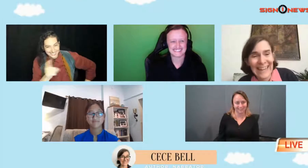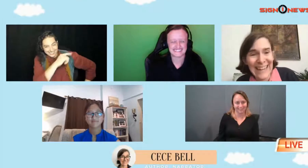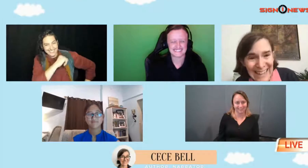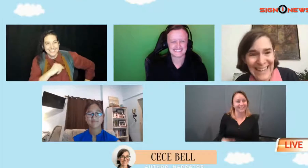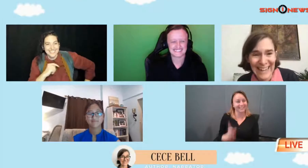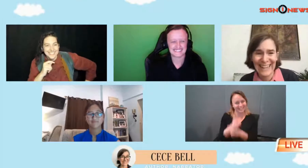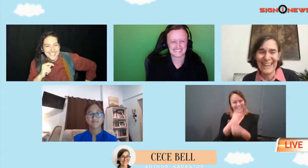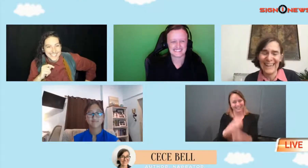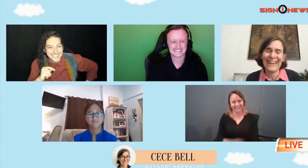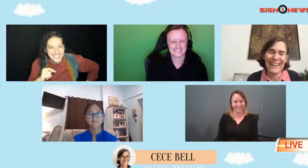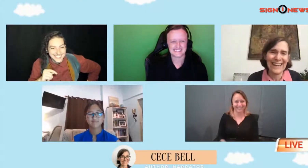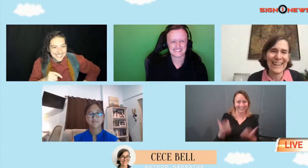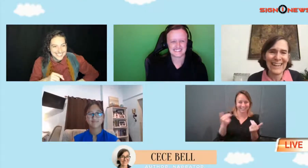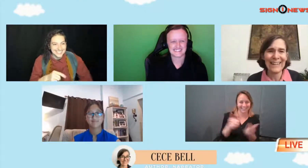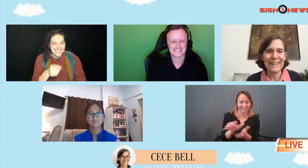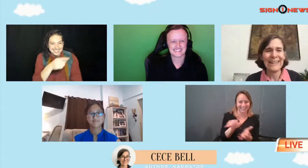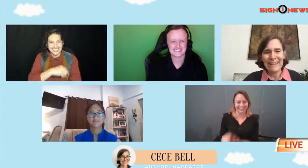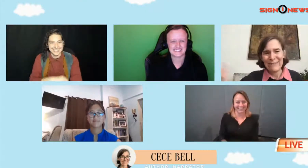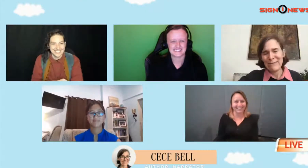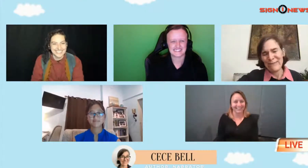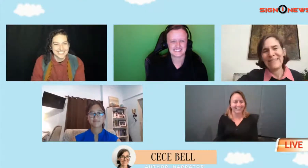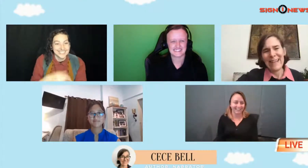Right.